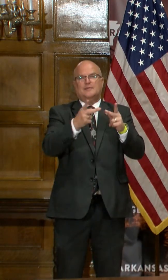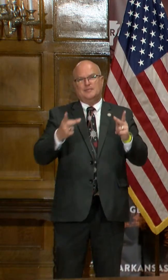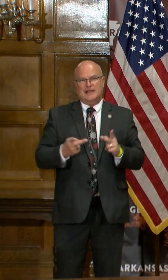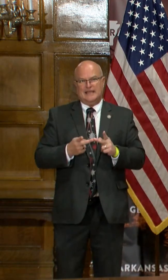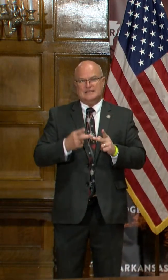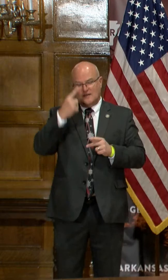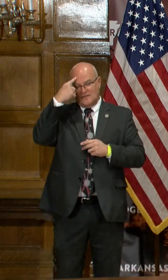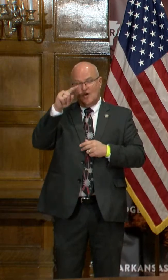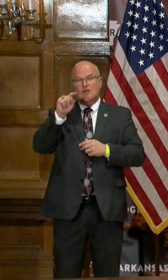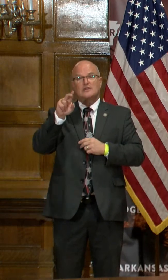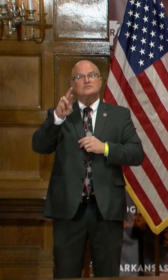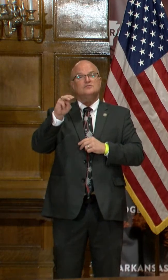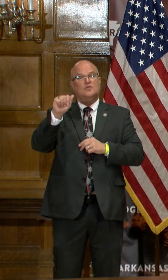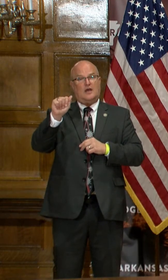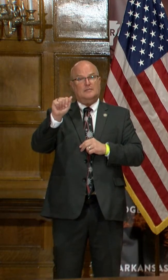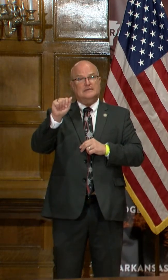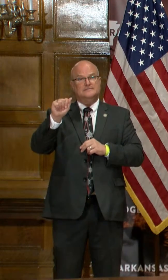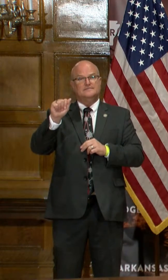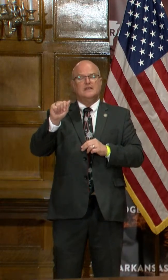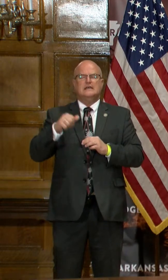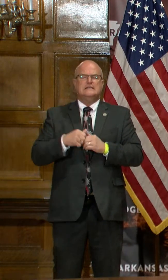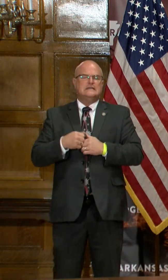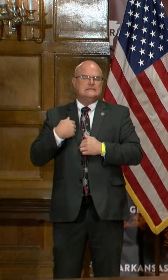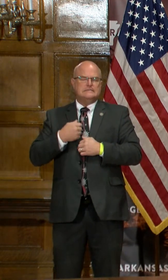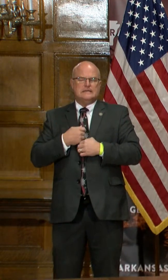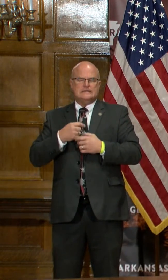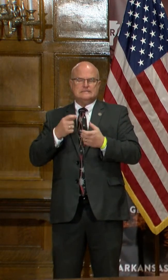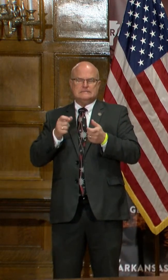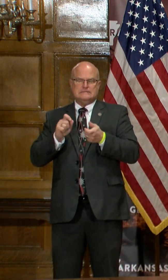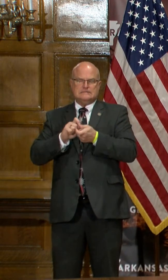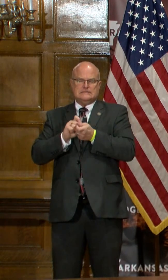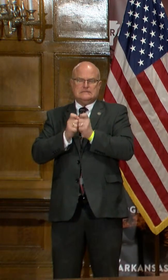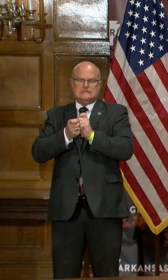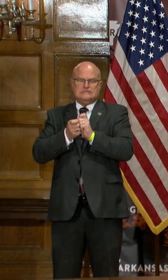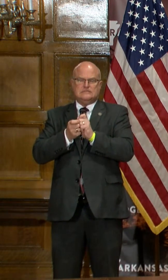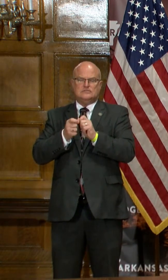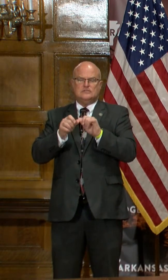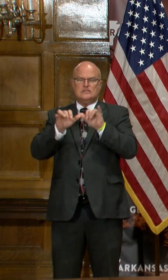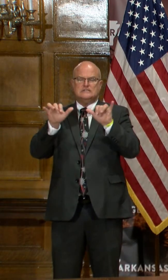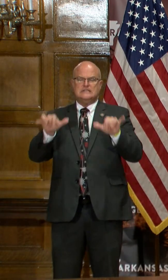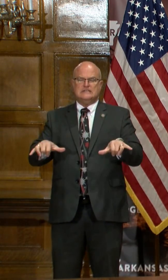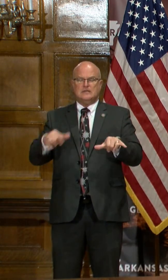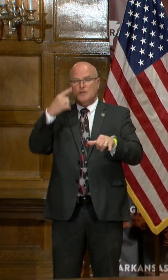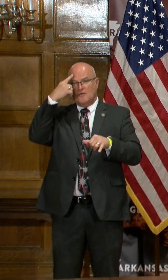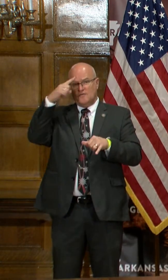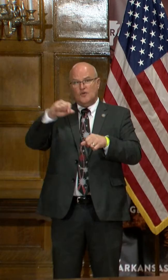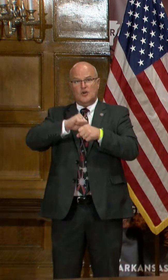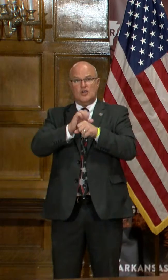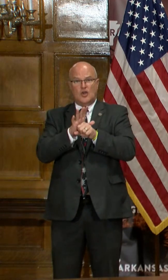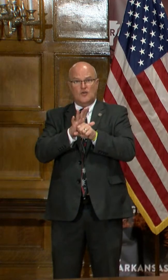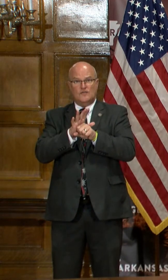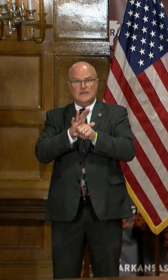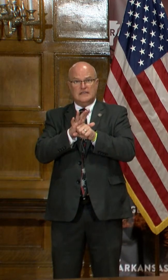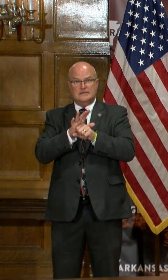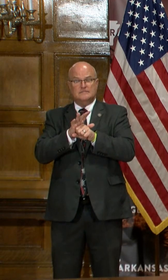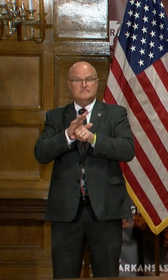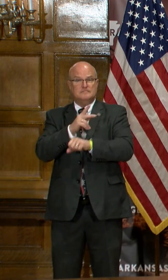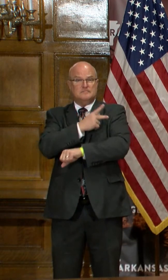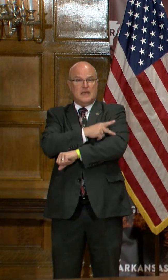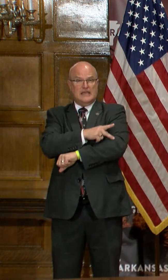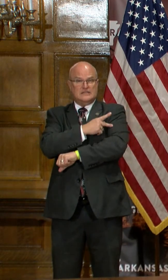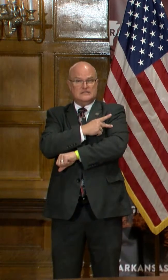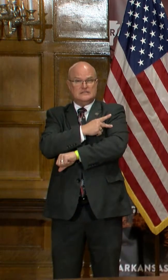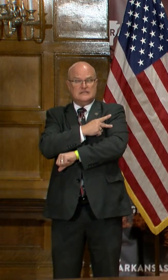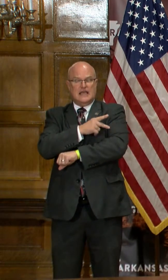place. So we started to explore how this system could be adapted and used for COVID-19 patients and transfers. So let me